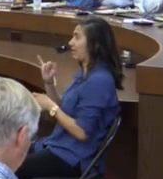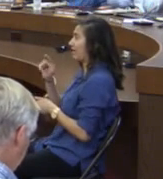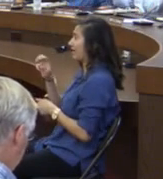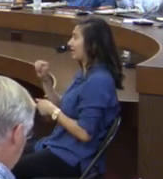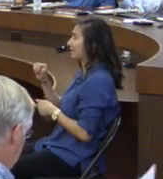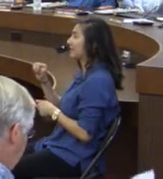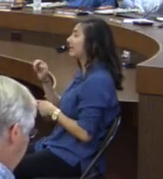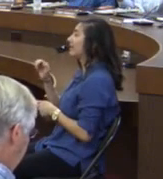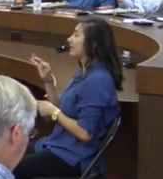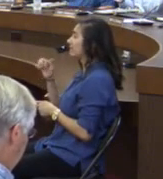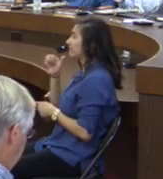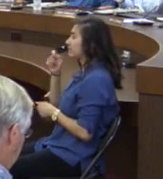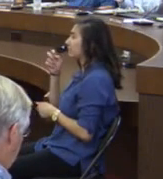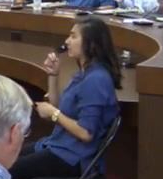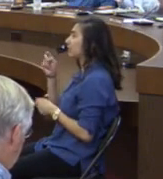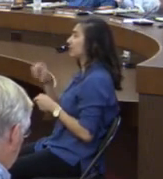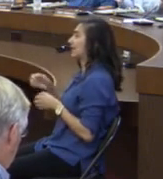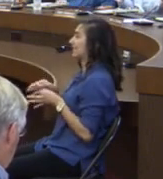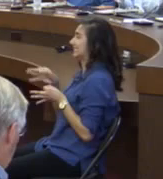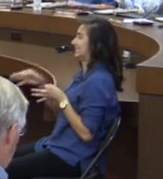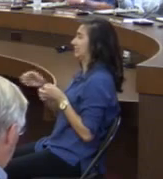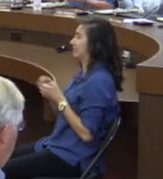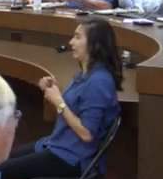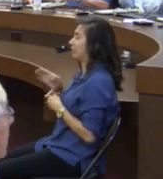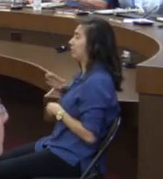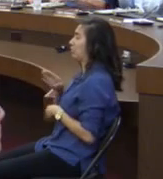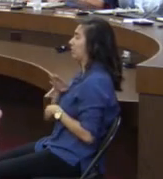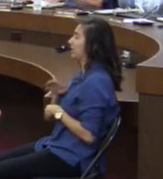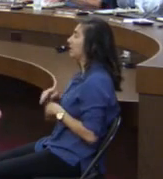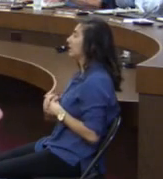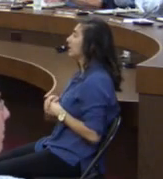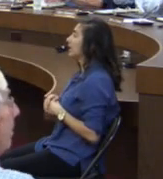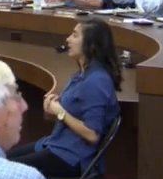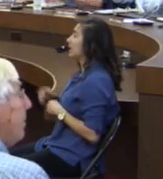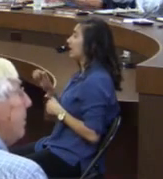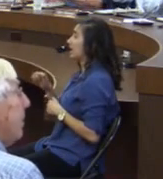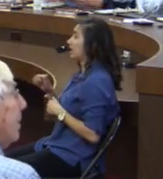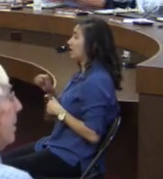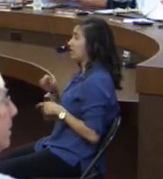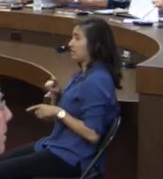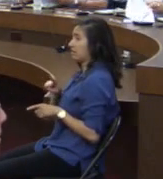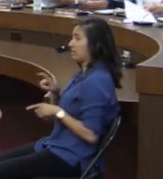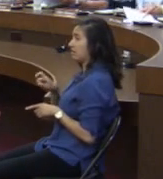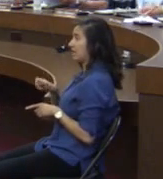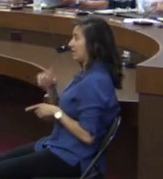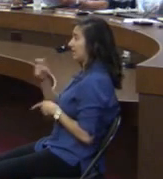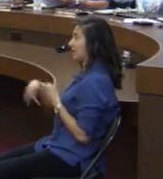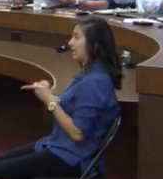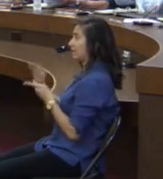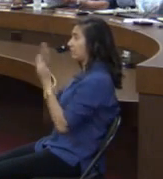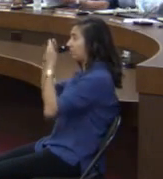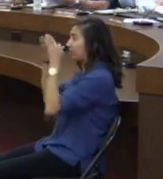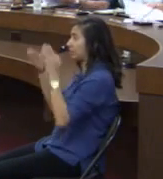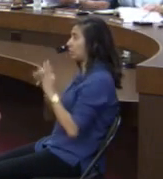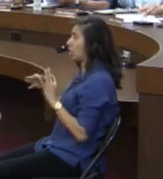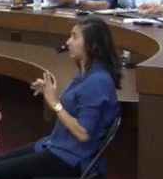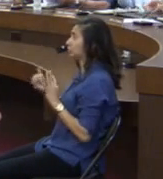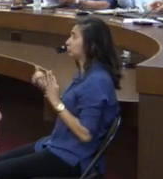unless otherwise extended by the board. Are there any public comments today